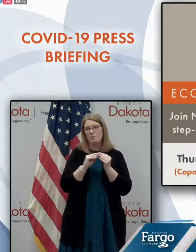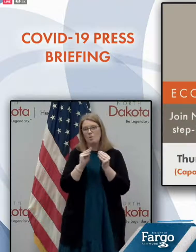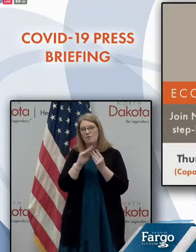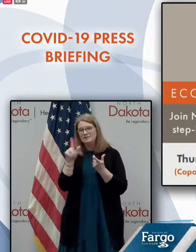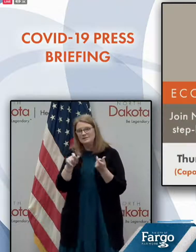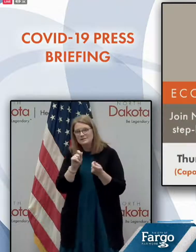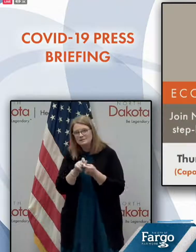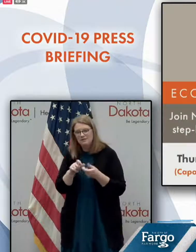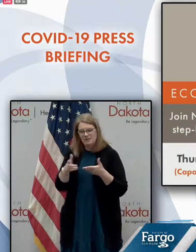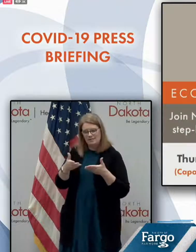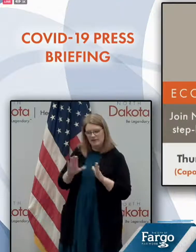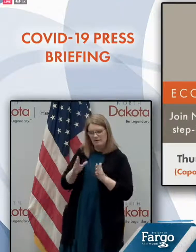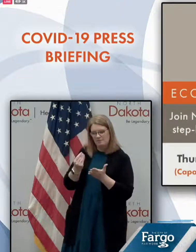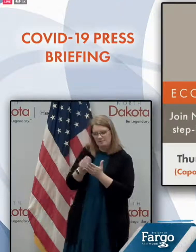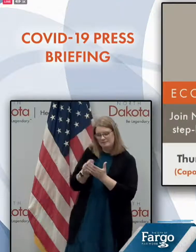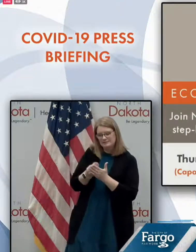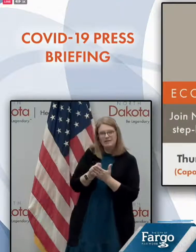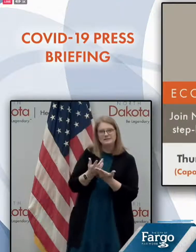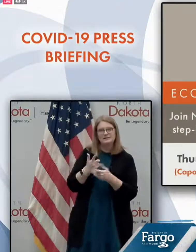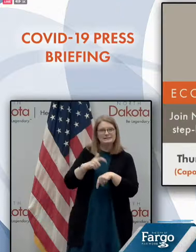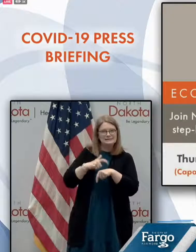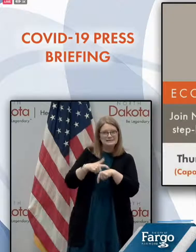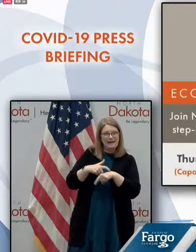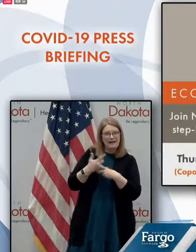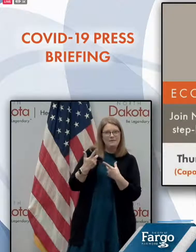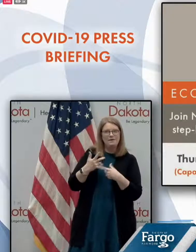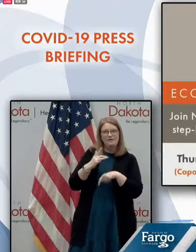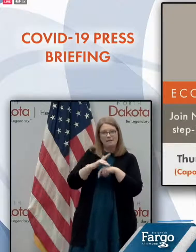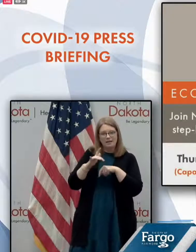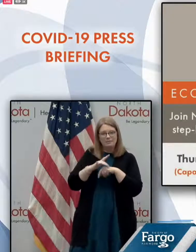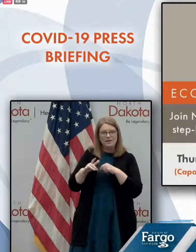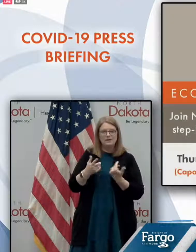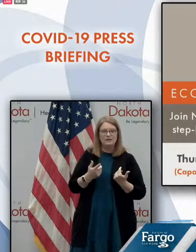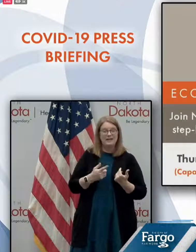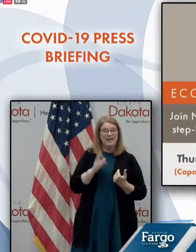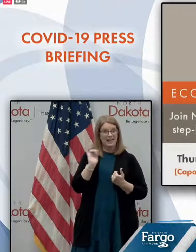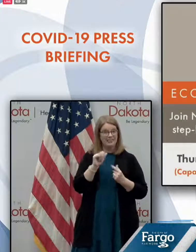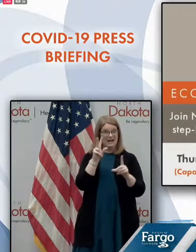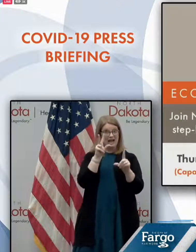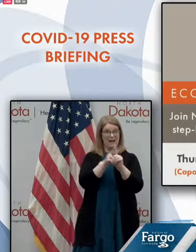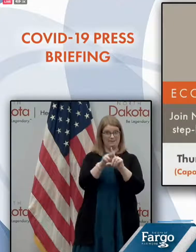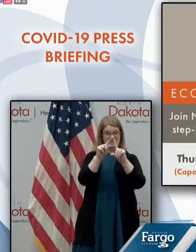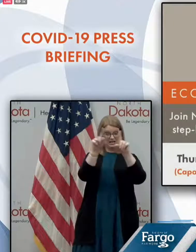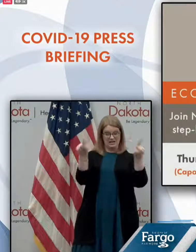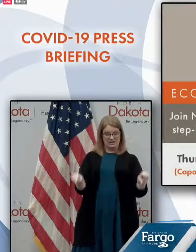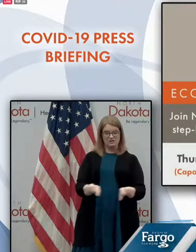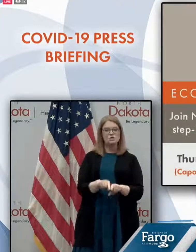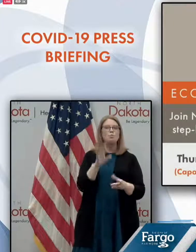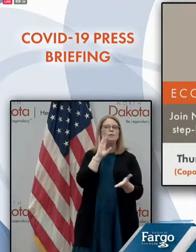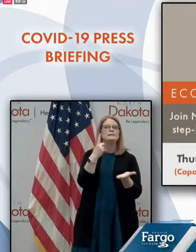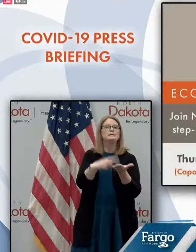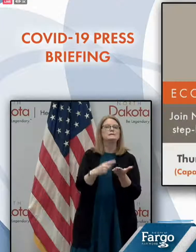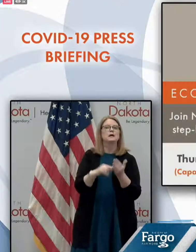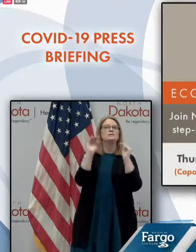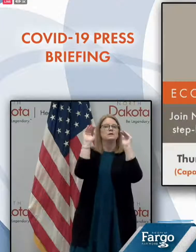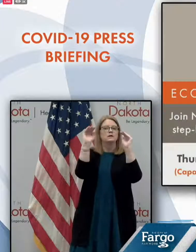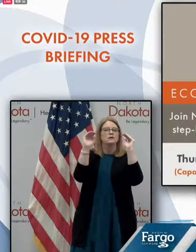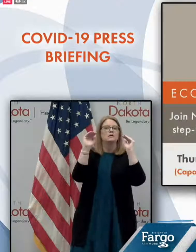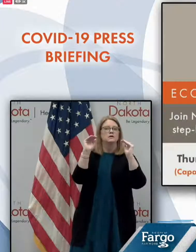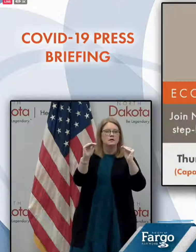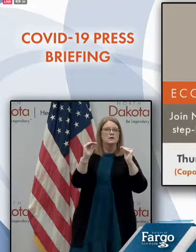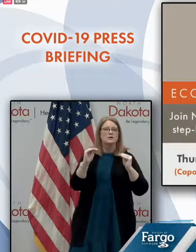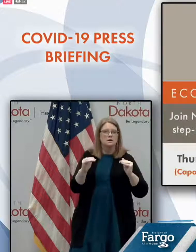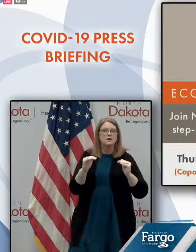of allowable expenses, timelines, and we will walk through the actual application step by step to provide you an overview